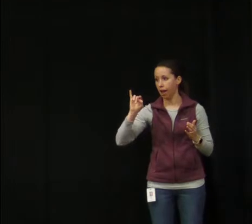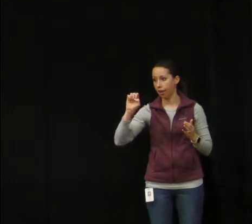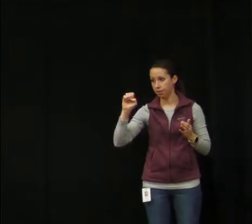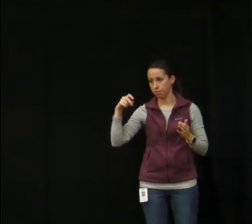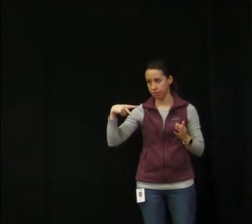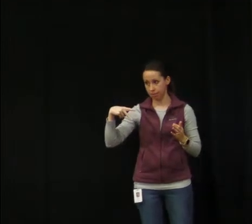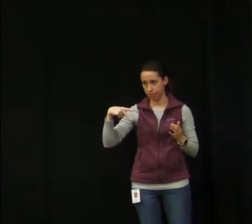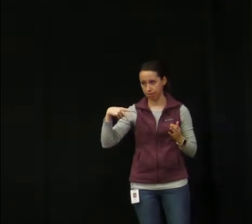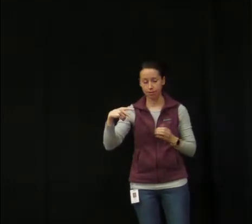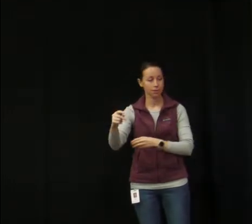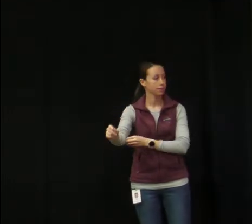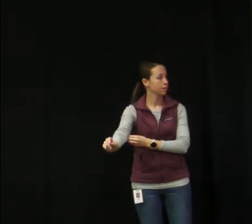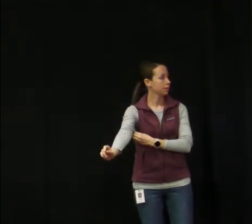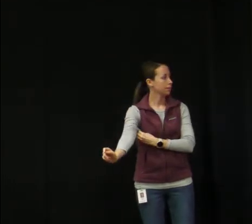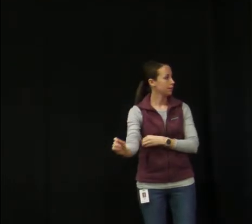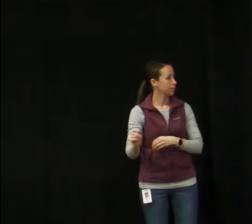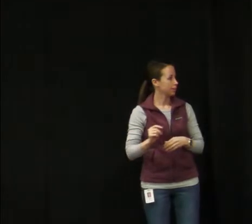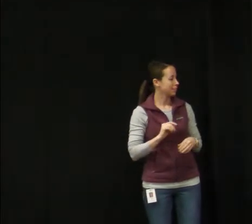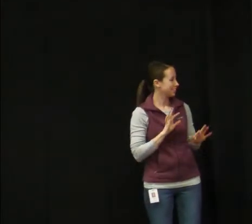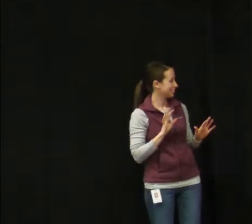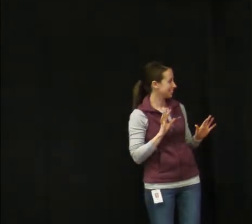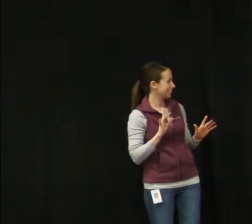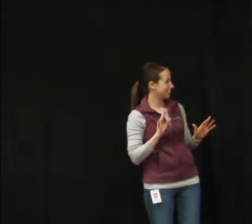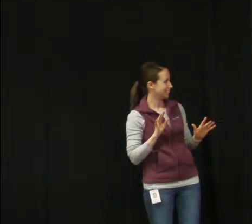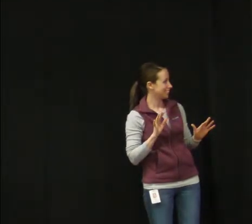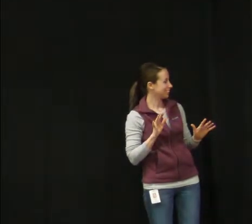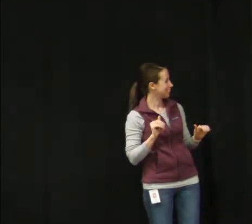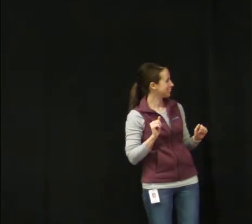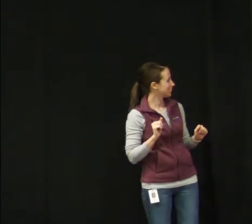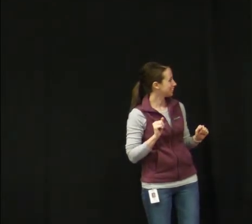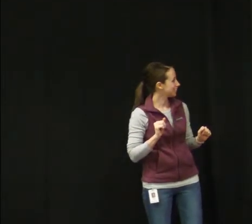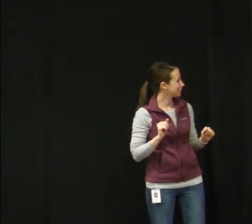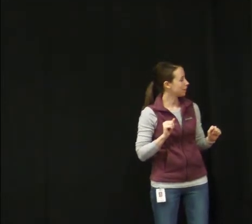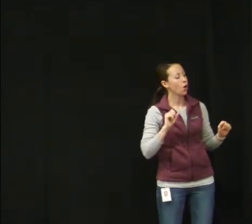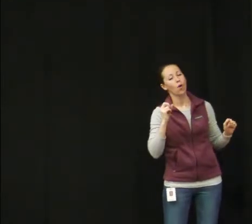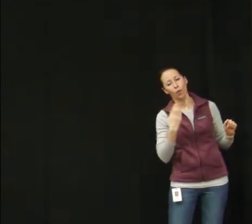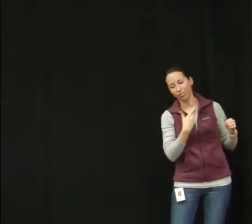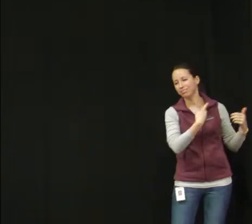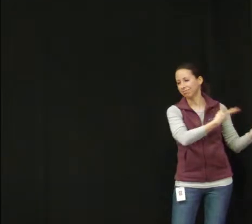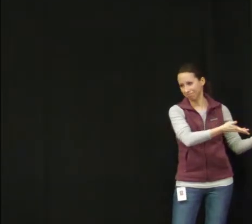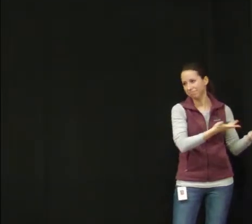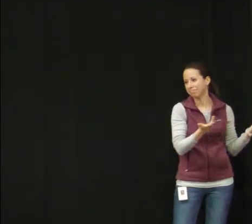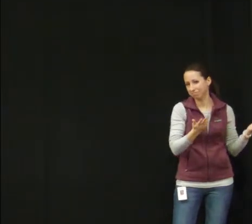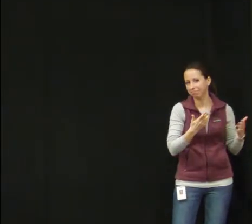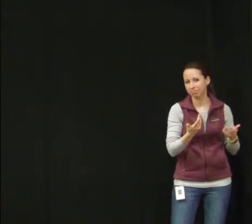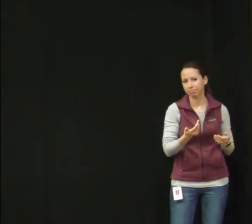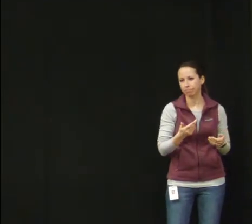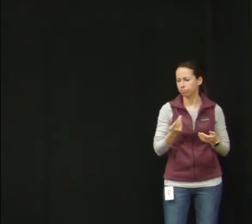oh, here.